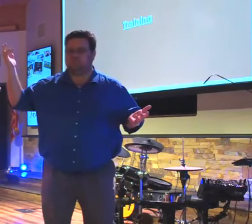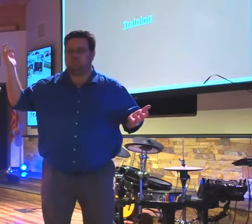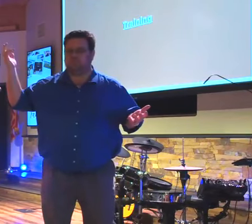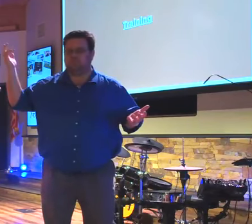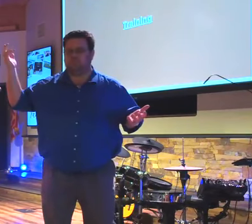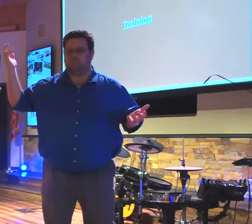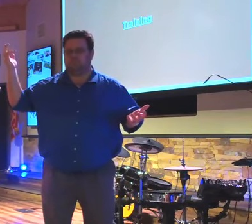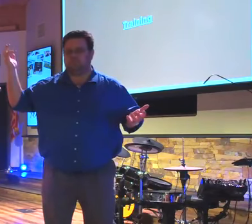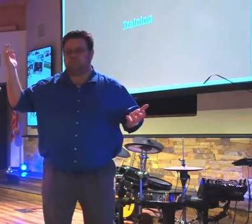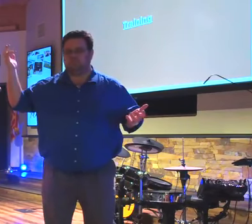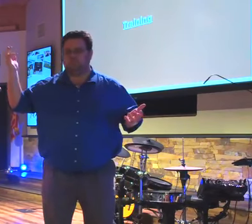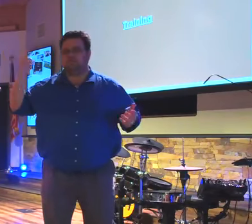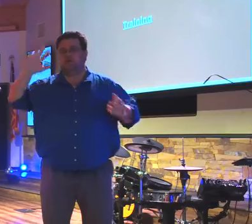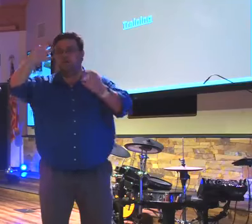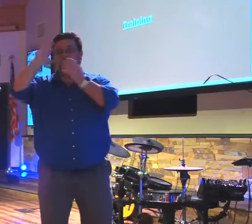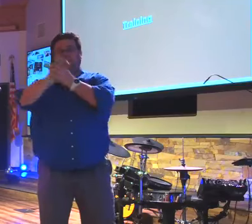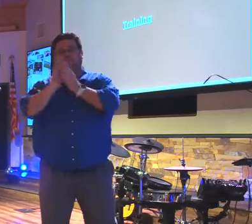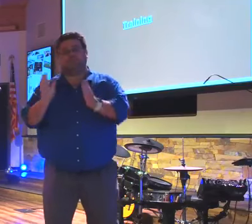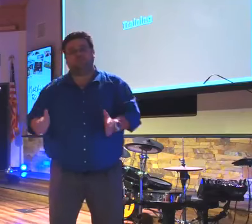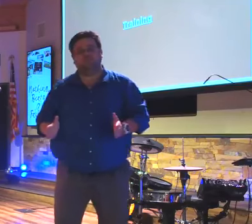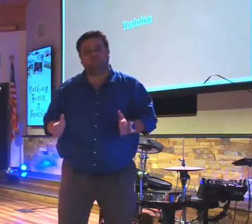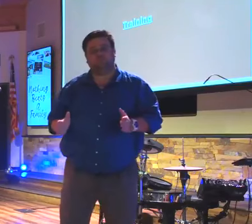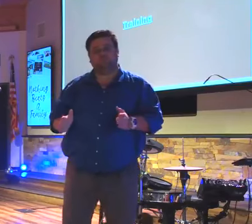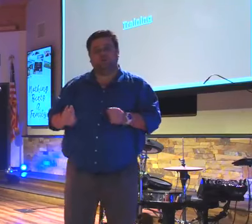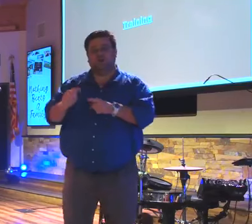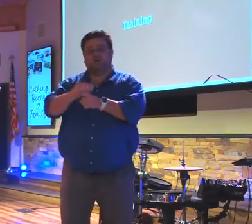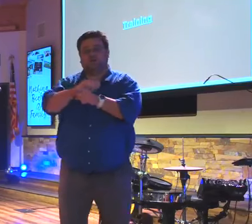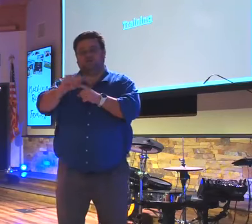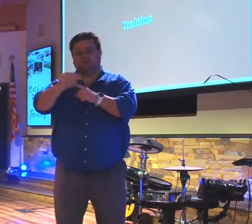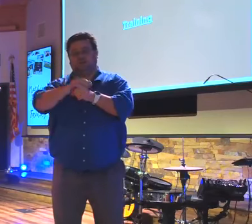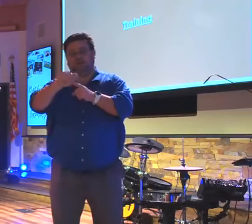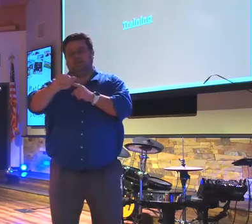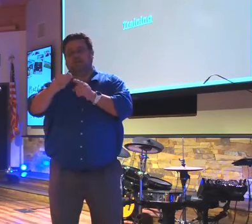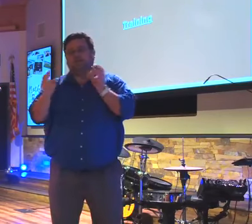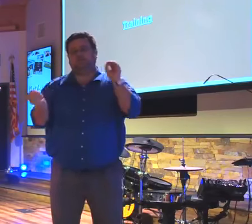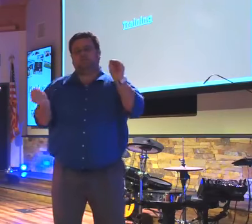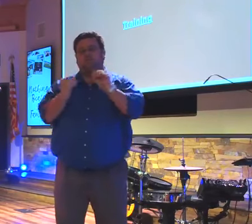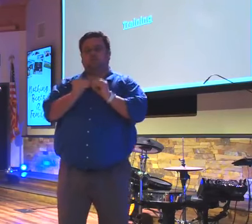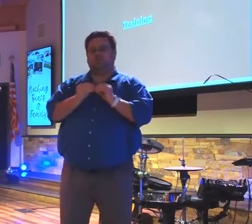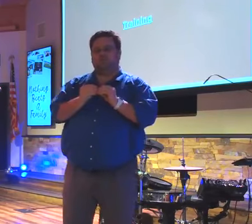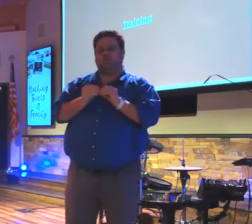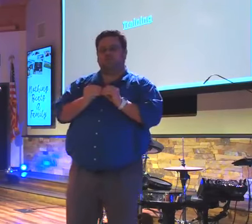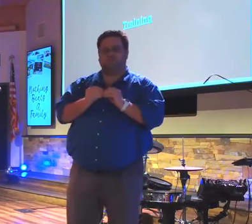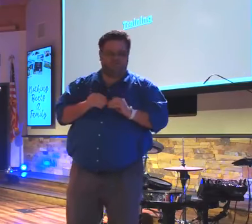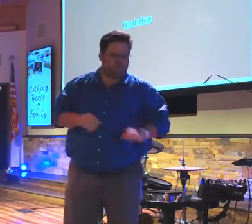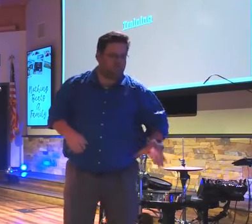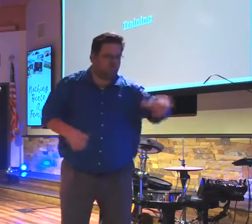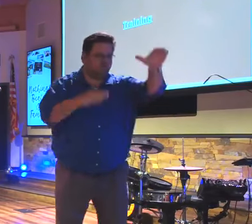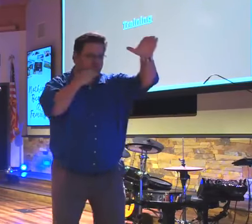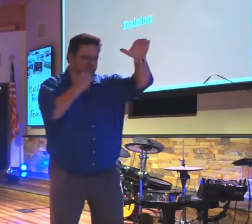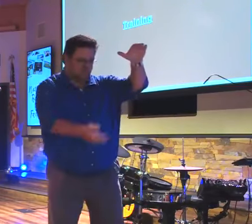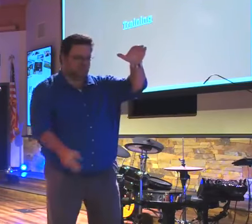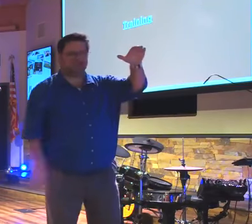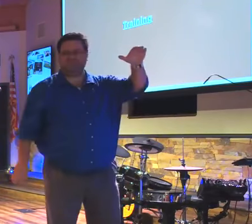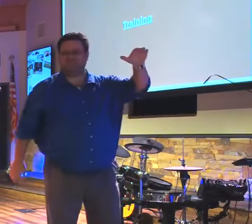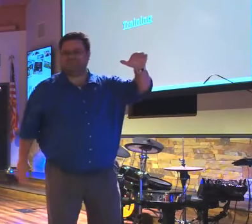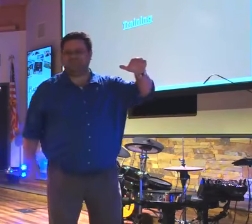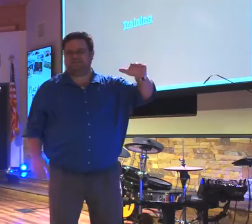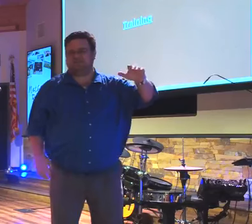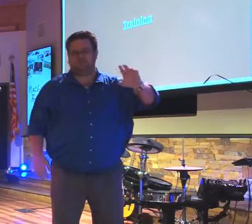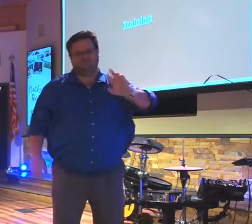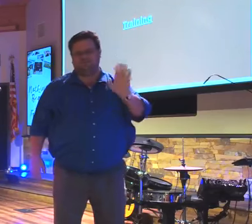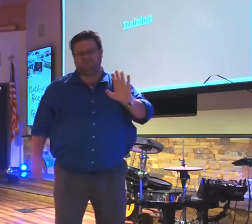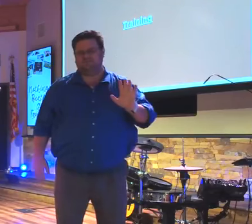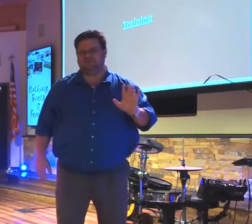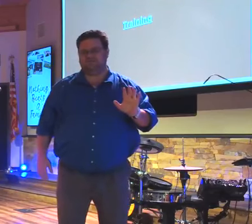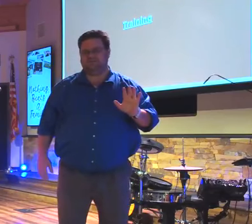believers, our plan and our training then should be a little bit more than just, well, I just want my kids to grow up and be good.